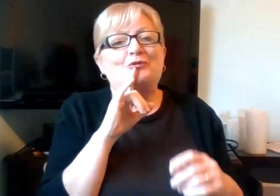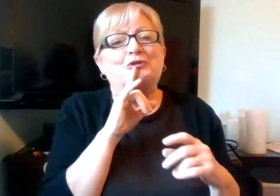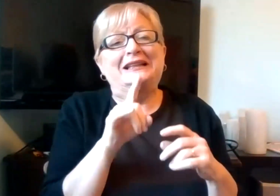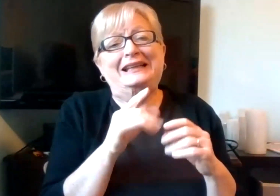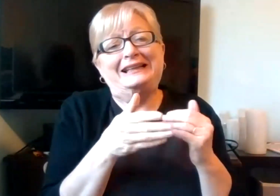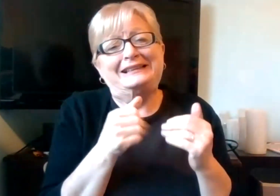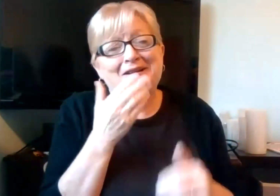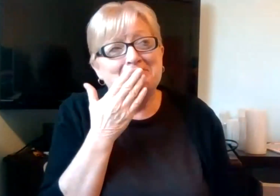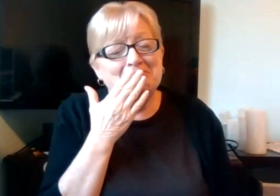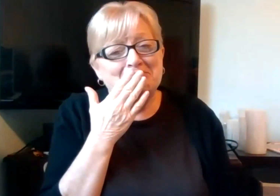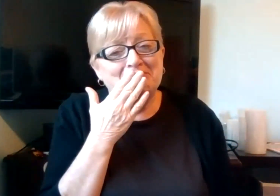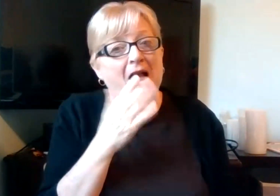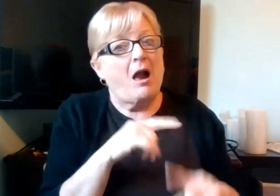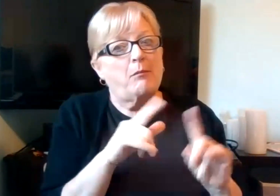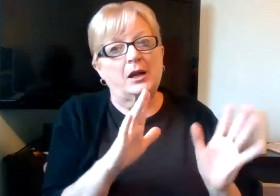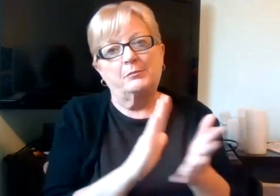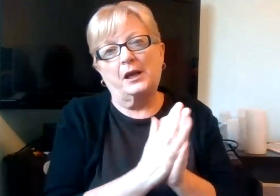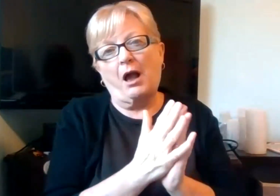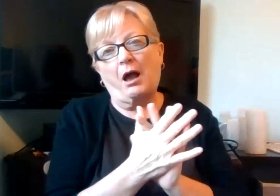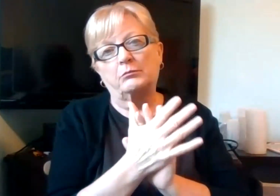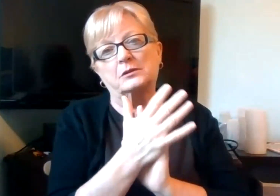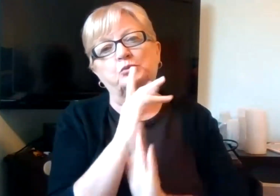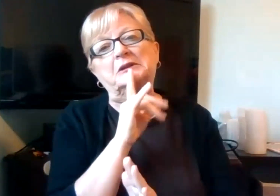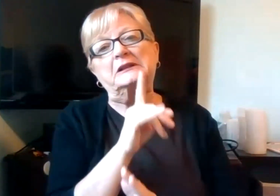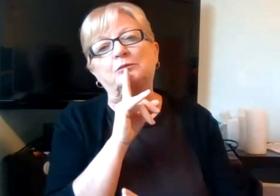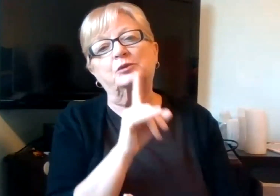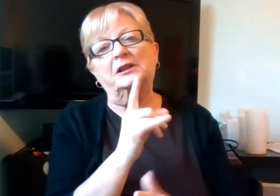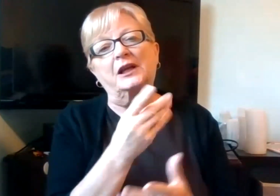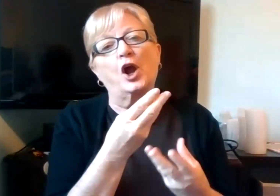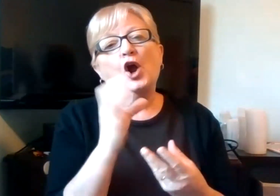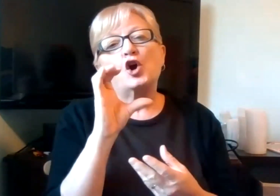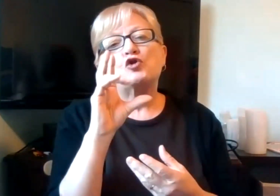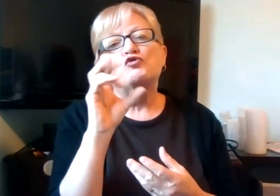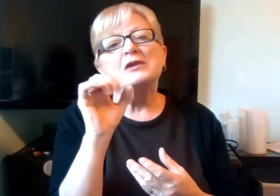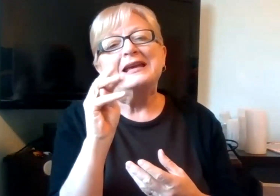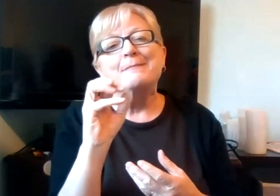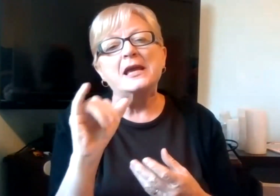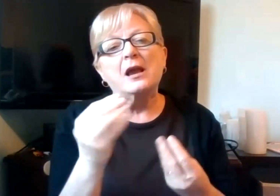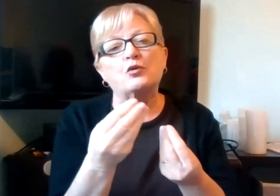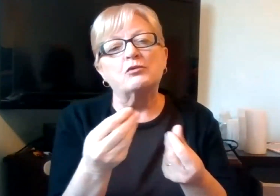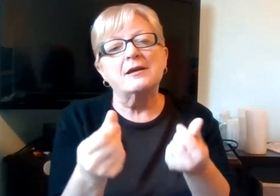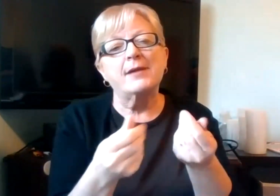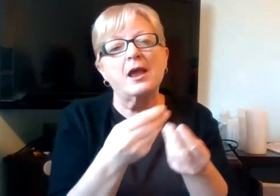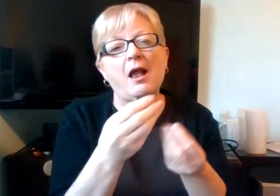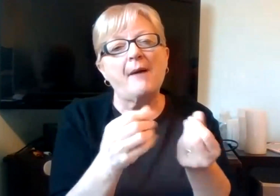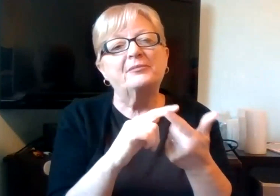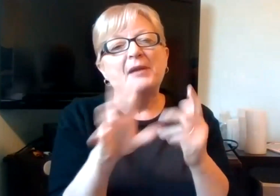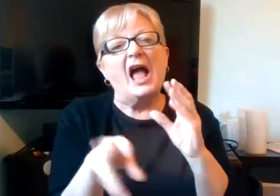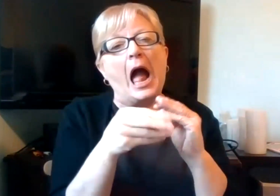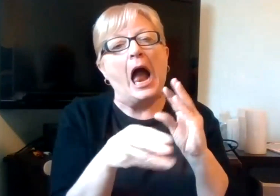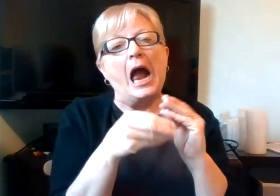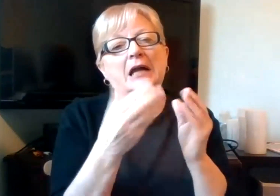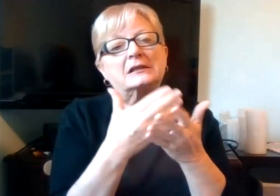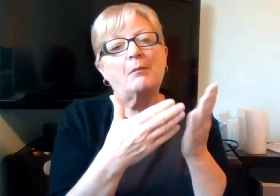easy. And it turns out to be really, really, really creamy. I might add some extra cheese because that's just who I am